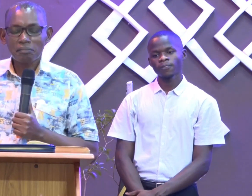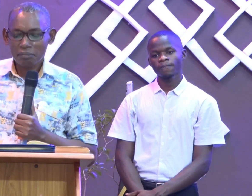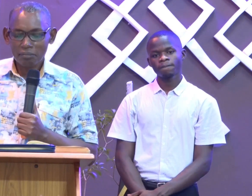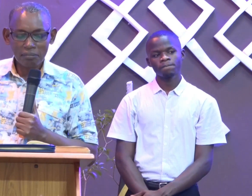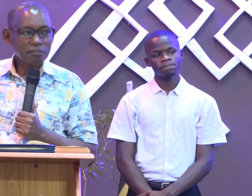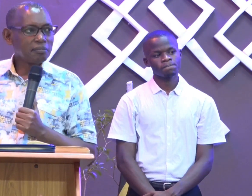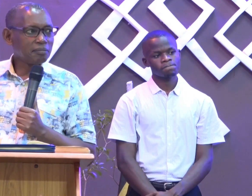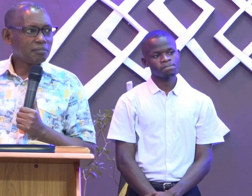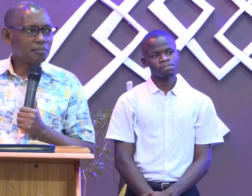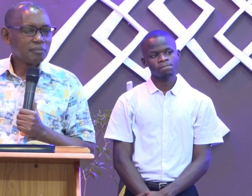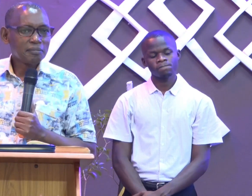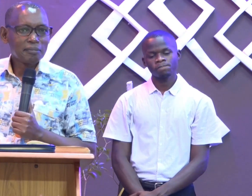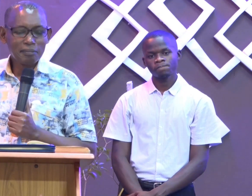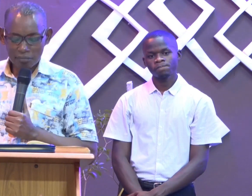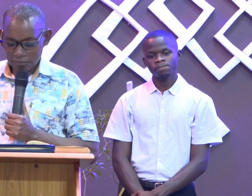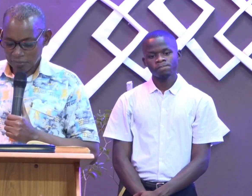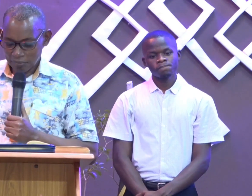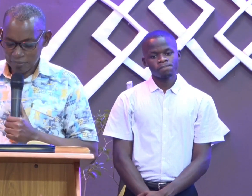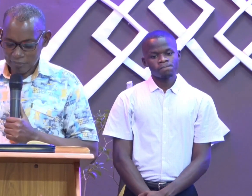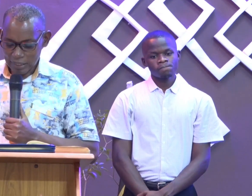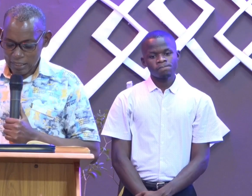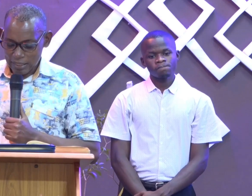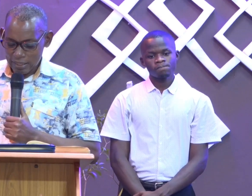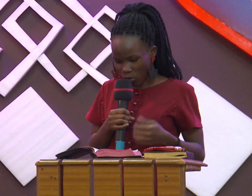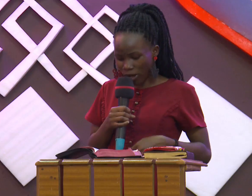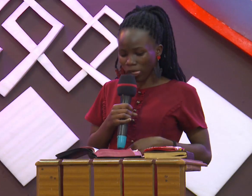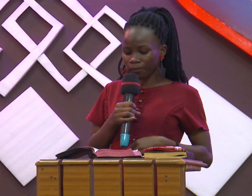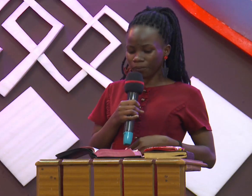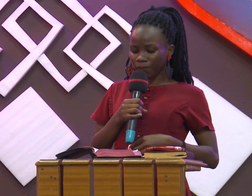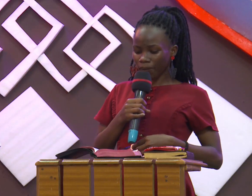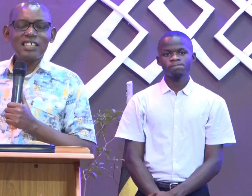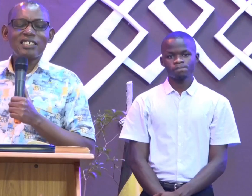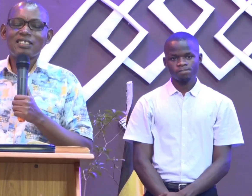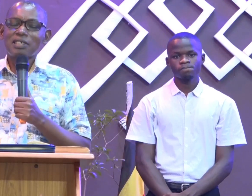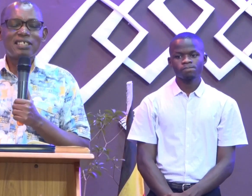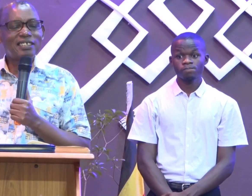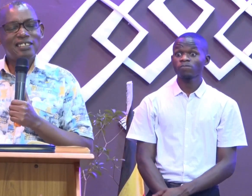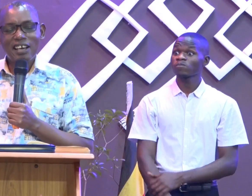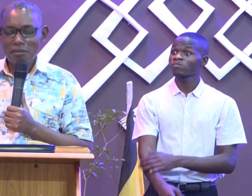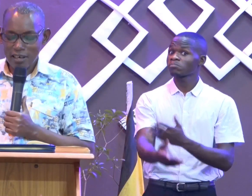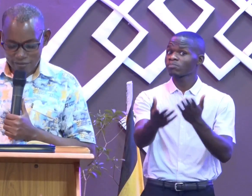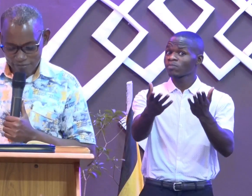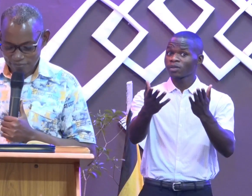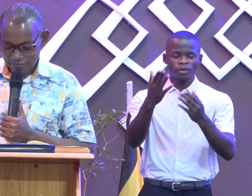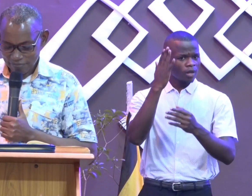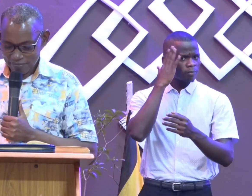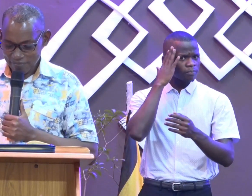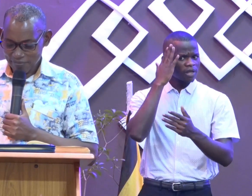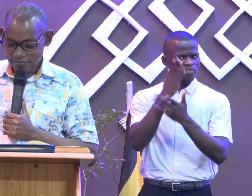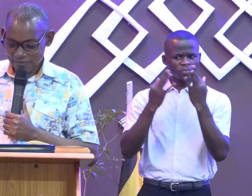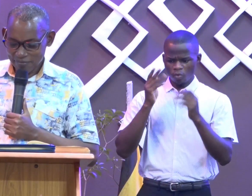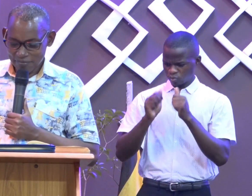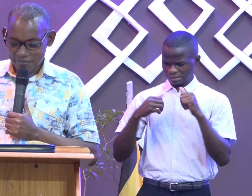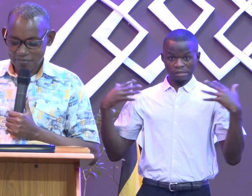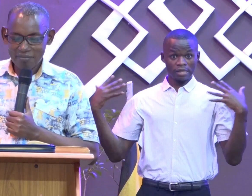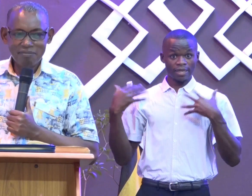to pass the saying that is written, death is swallowed up in victory. Oba manyiye ekintu ekitiisa abantu. If I know something